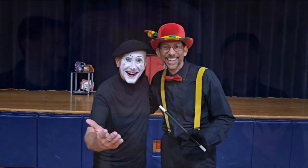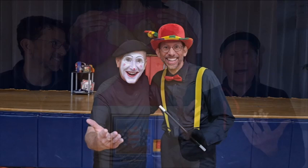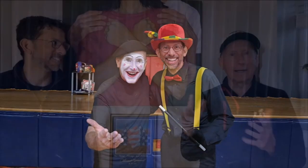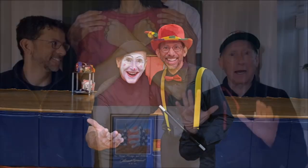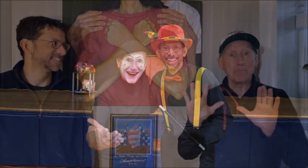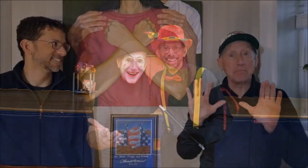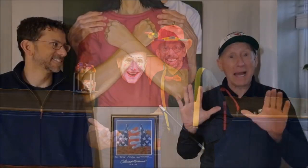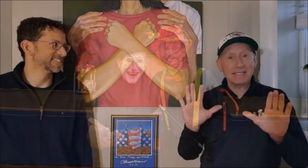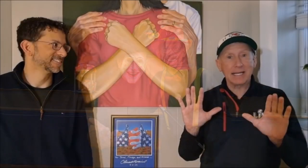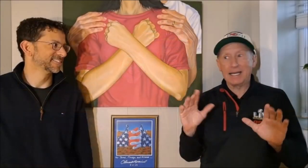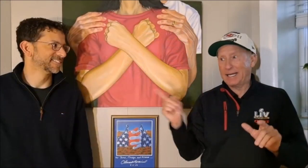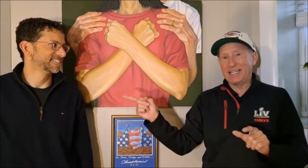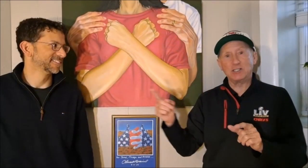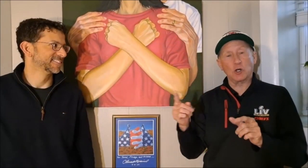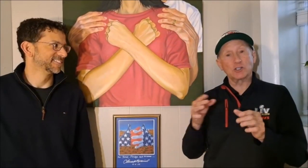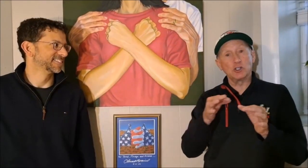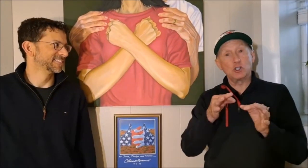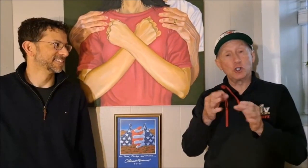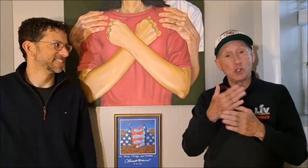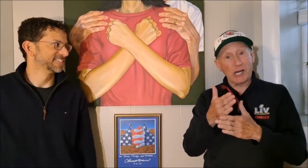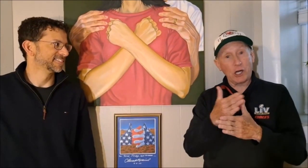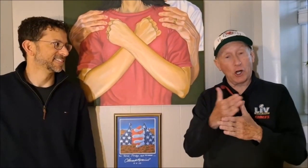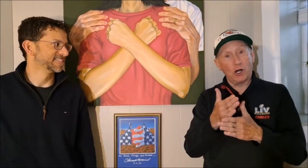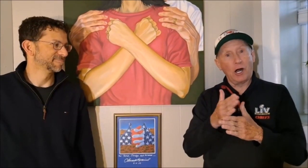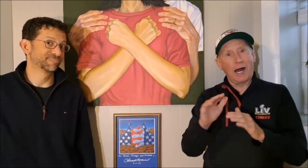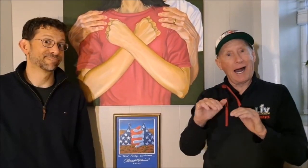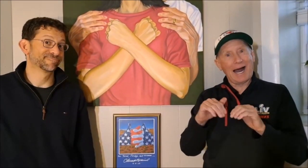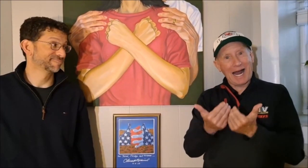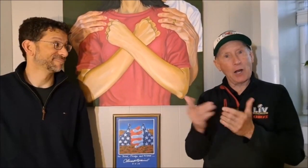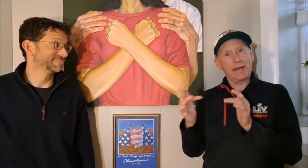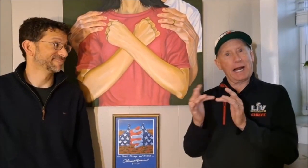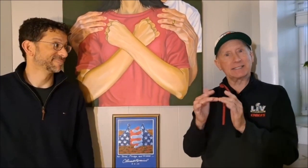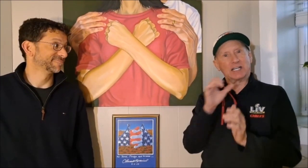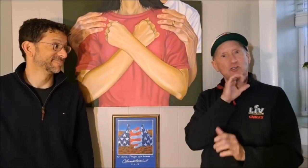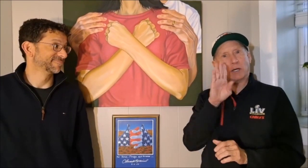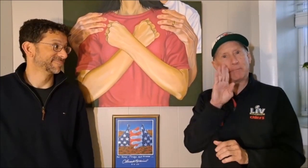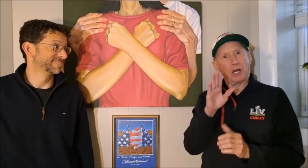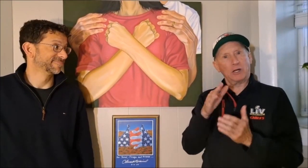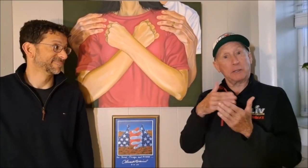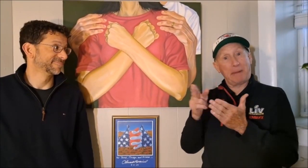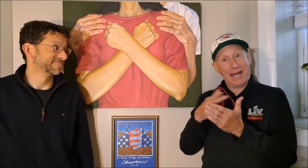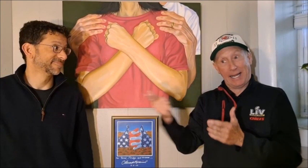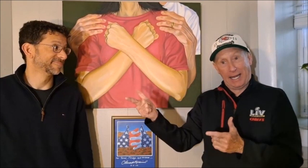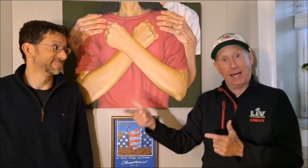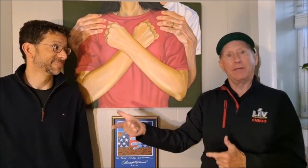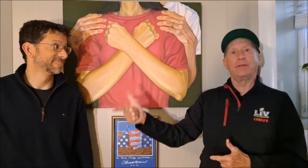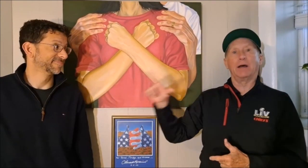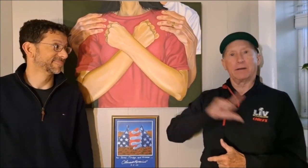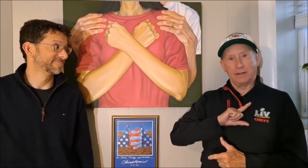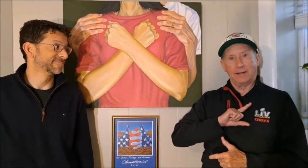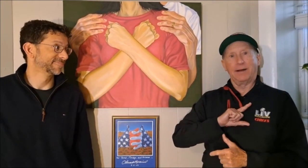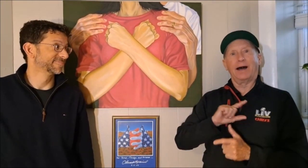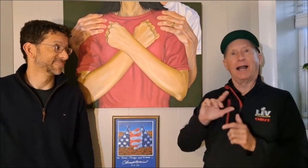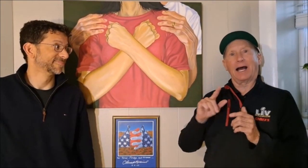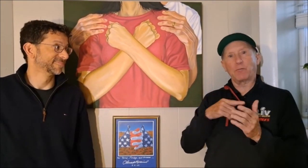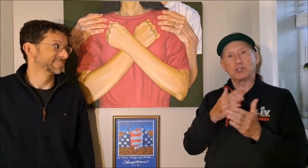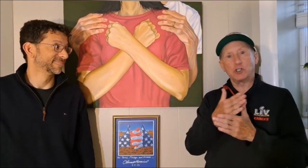And amazing, he's going to share how you contact Chuck Baird the painting then. And I will